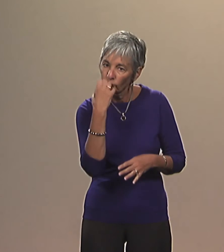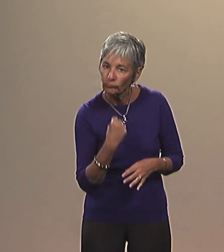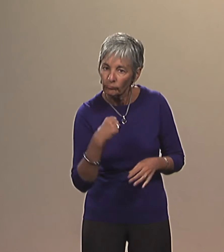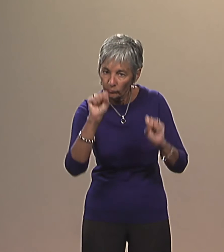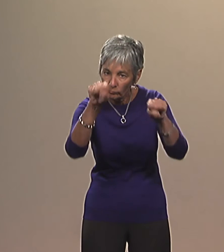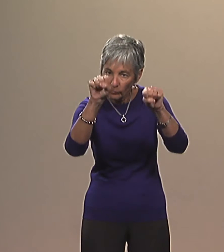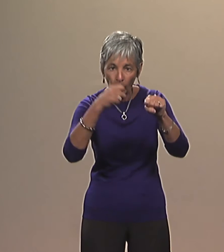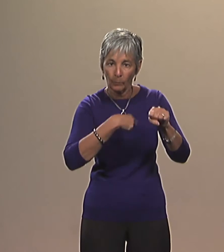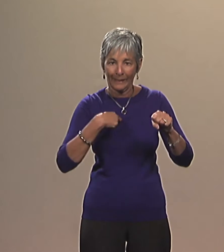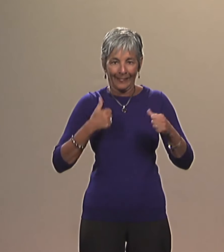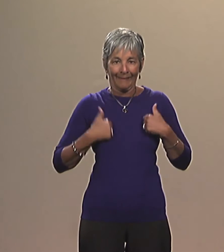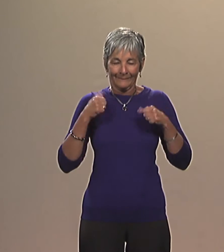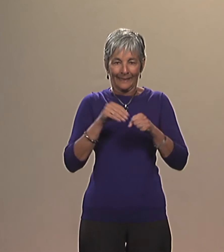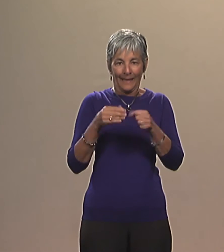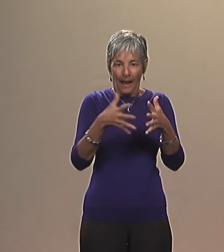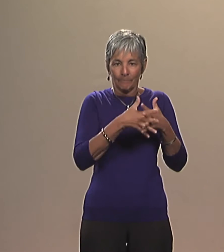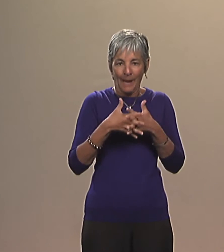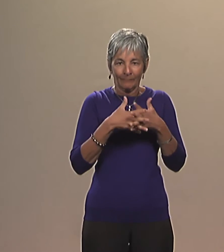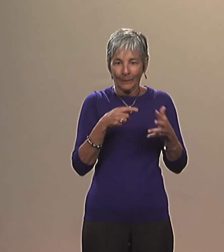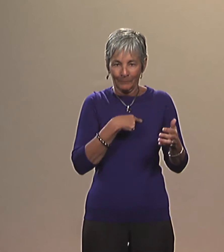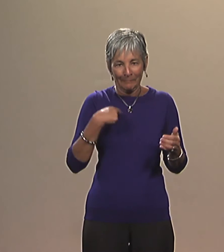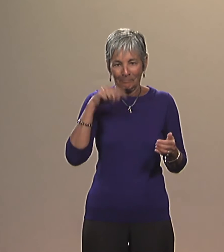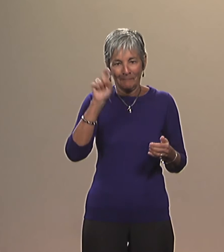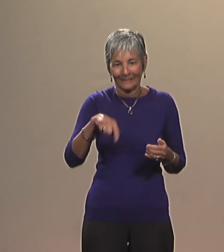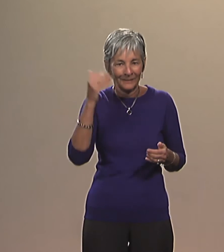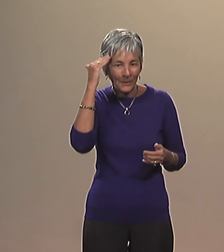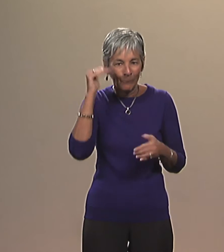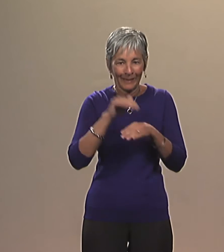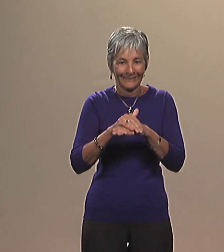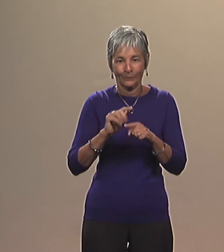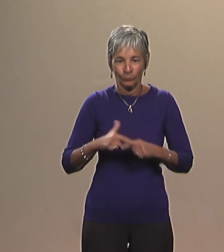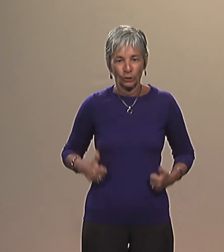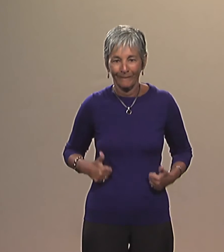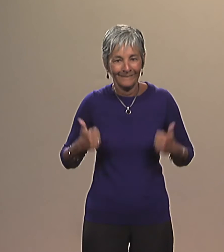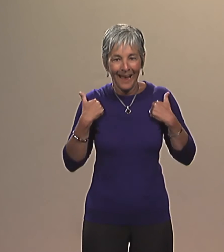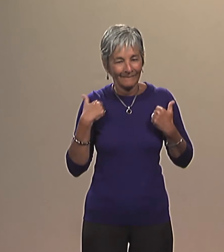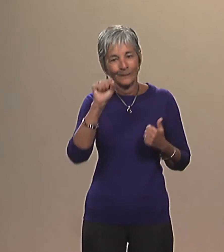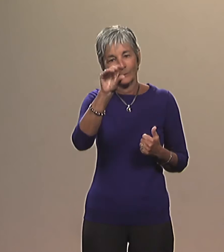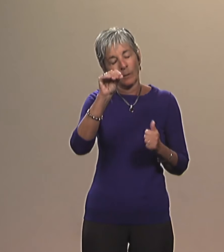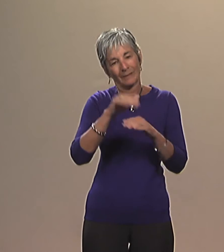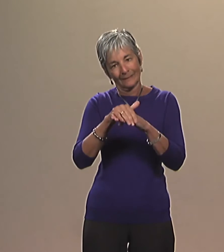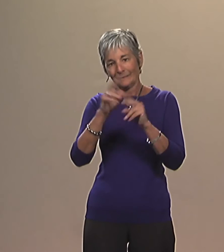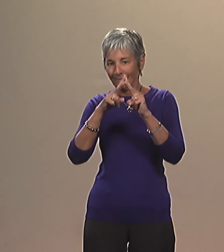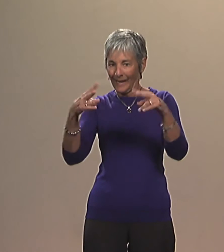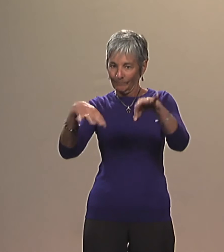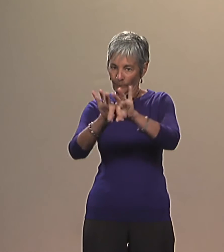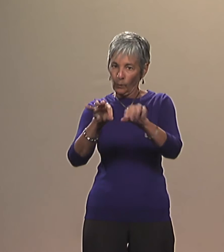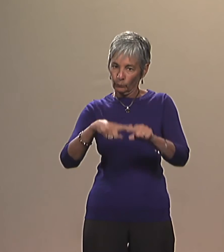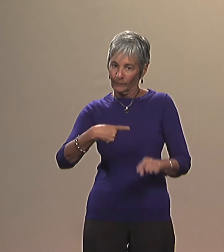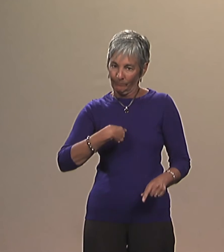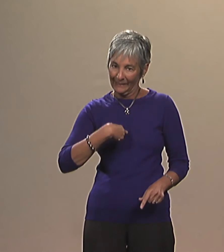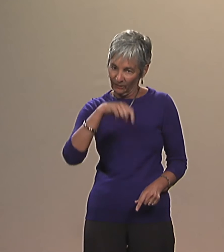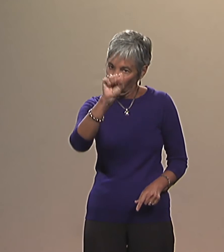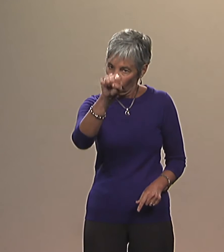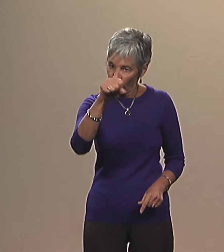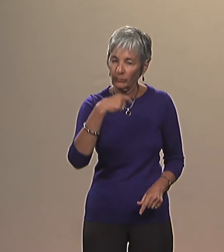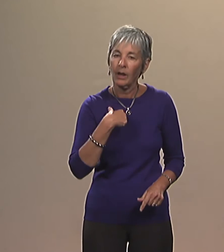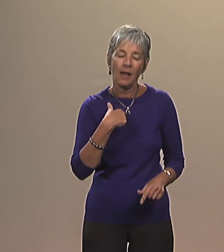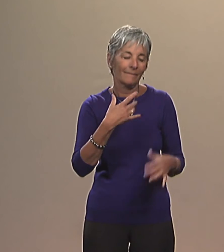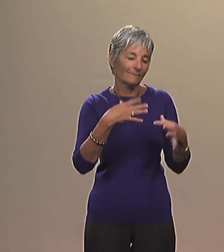I value English because we live in America, and we must know English to survive. So English is very important to me. I value ASL and